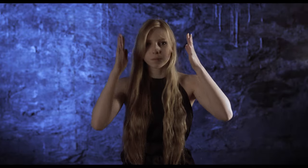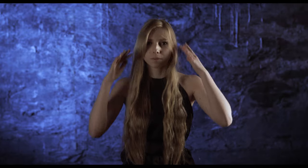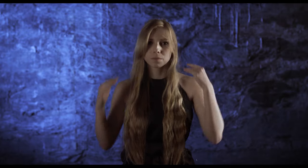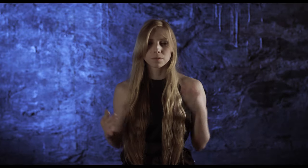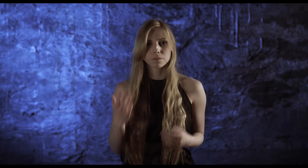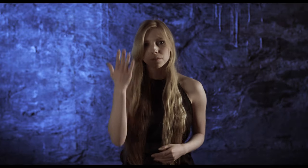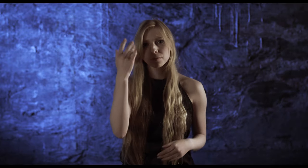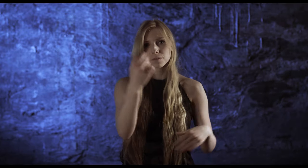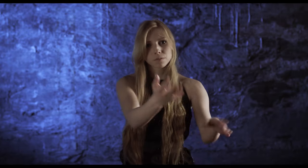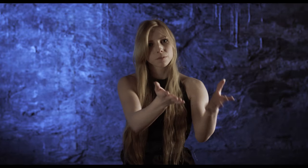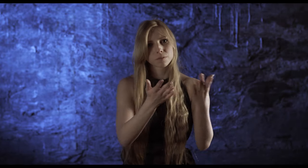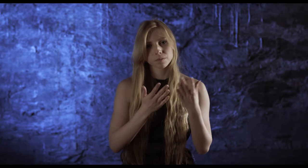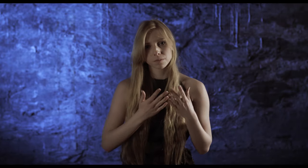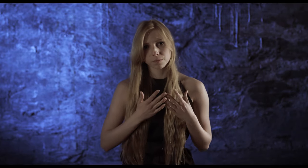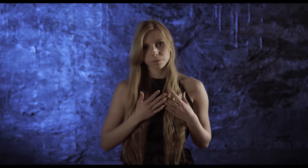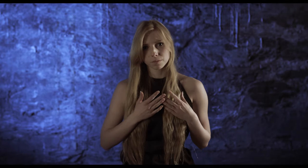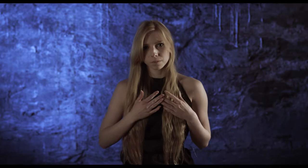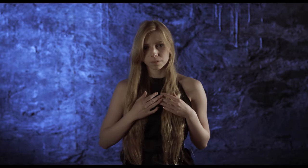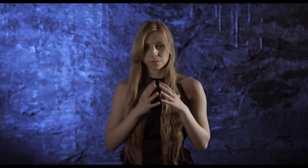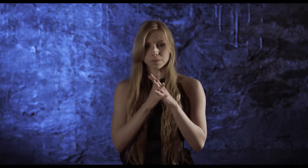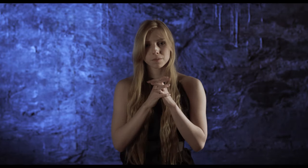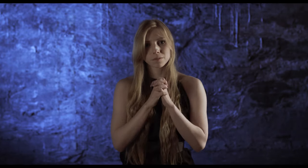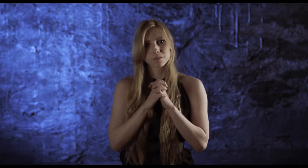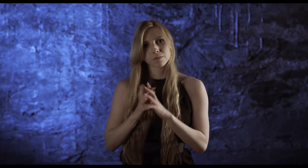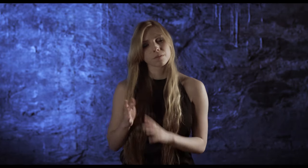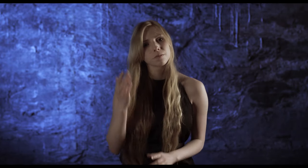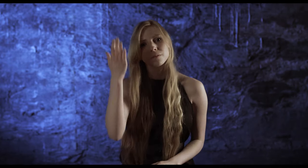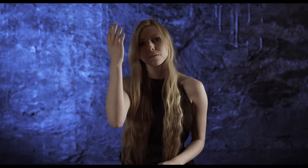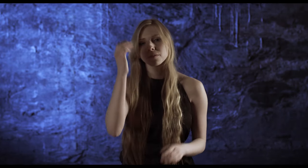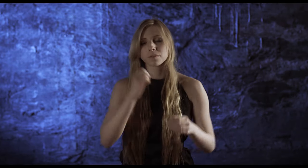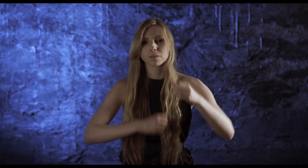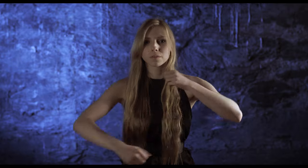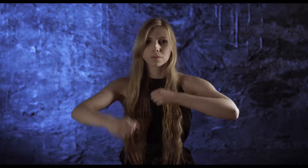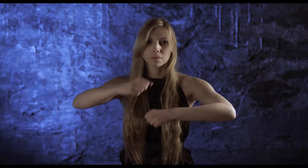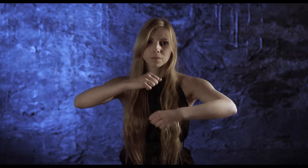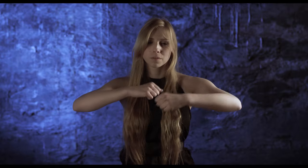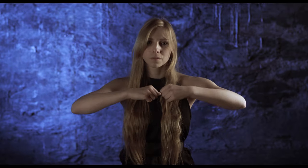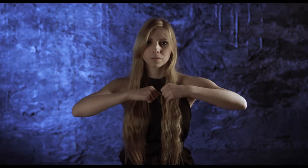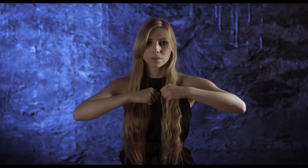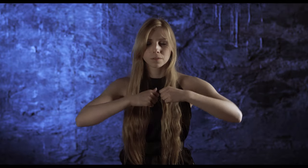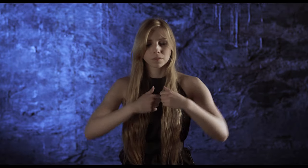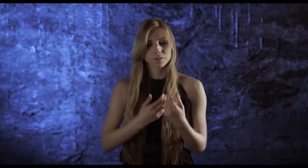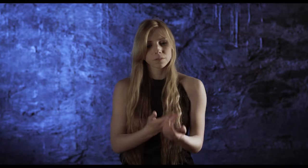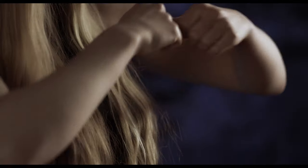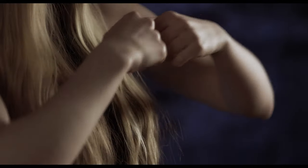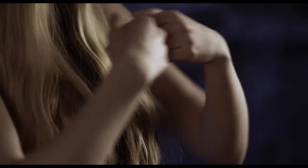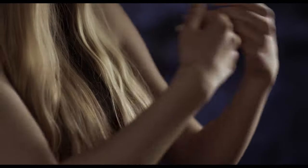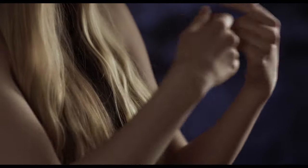Dreaming sweet dreams of you, please let my dreams come true, and I'll give